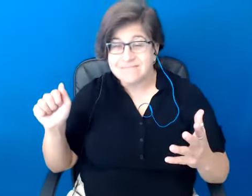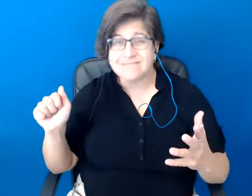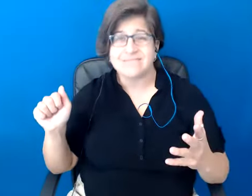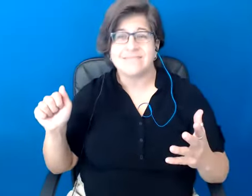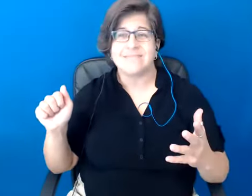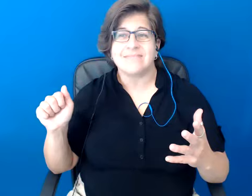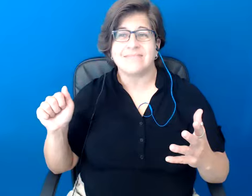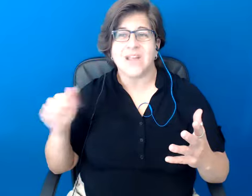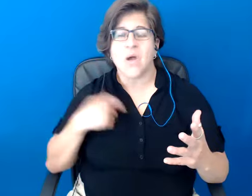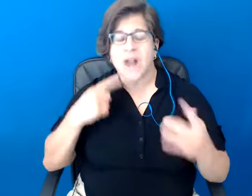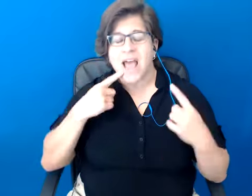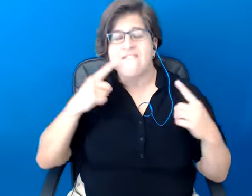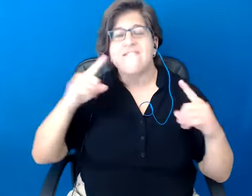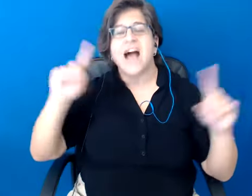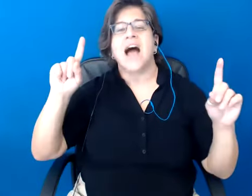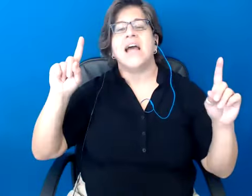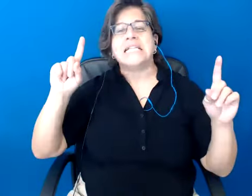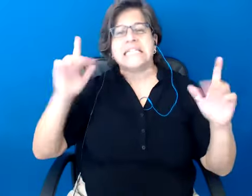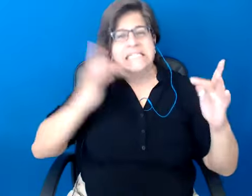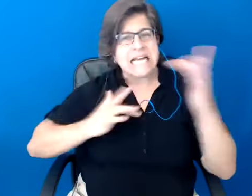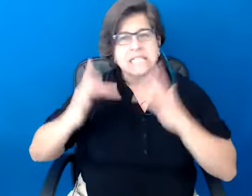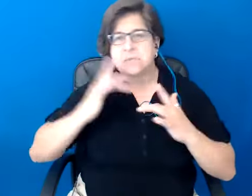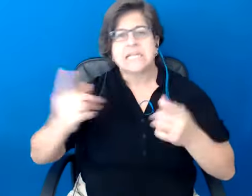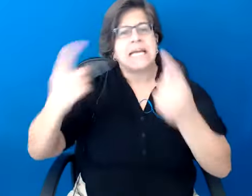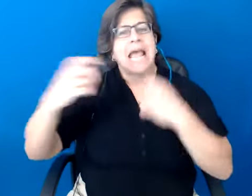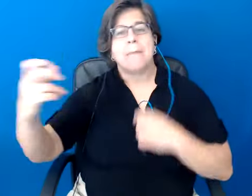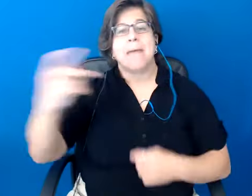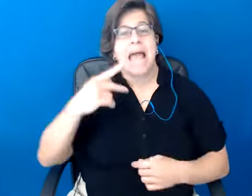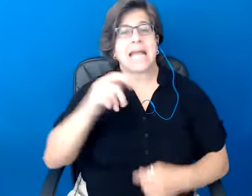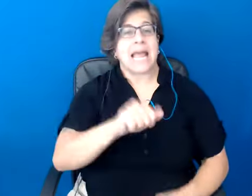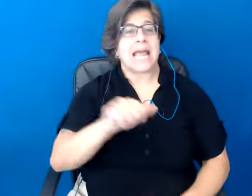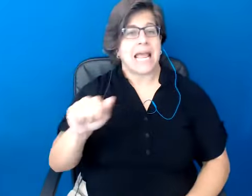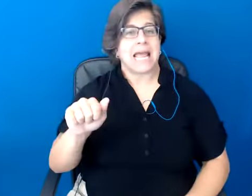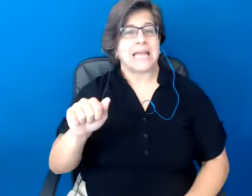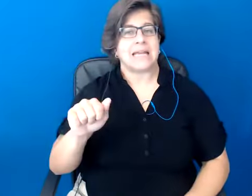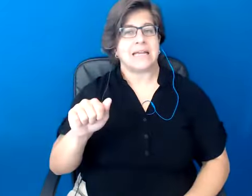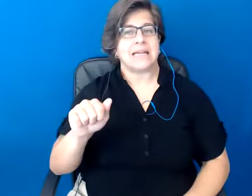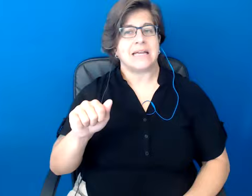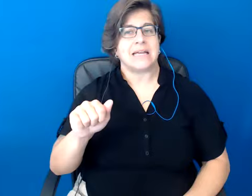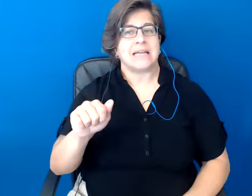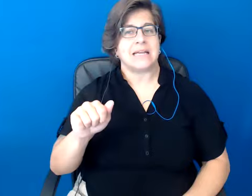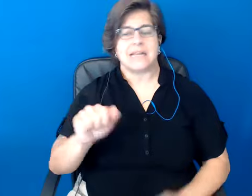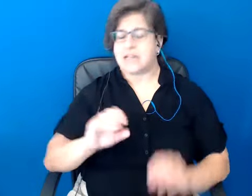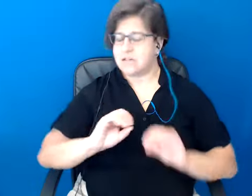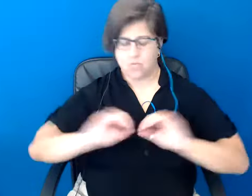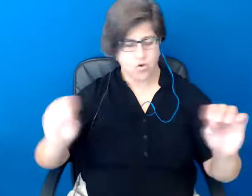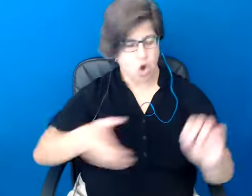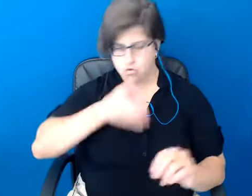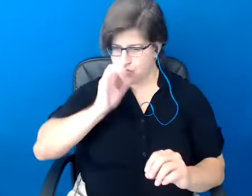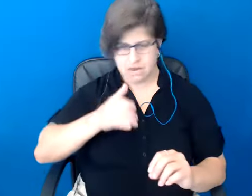that was it, right? When I when I finally, in desperation, came